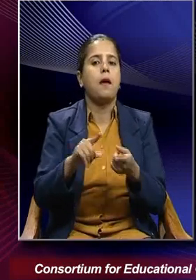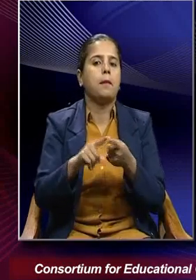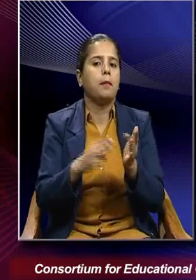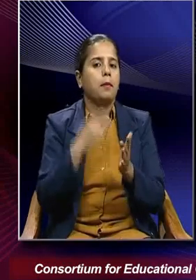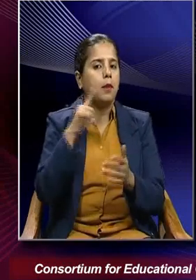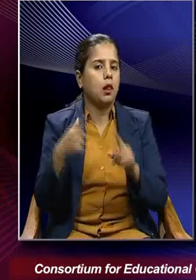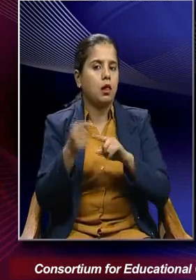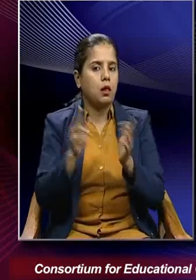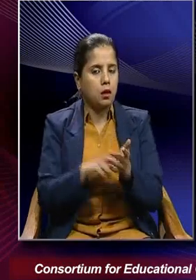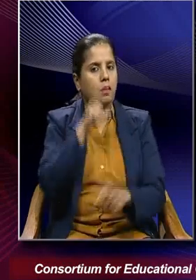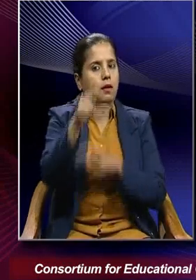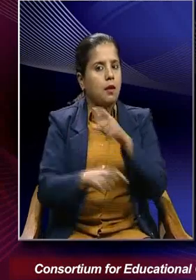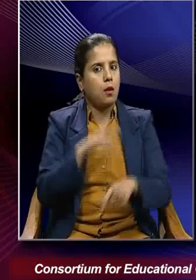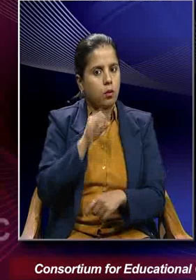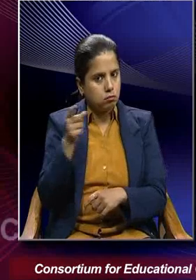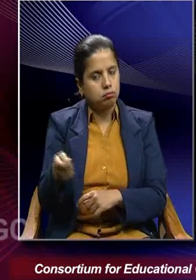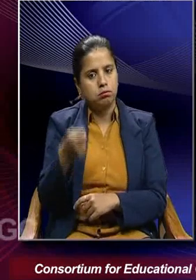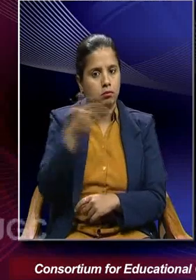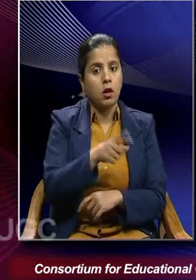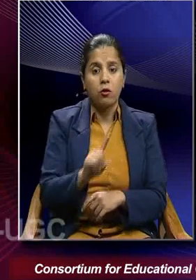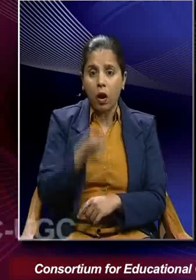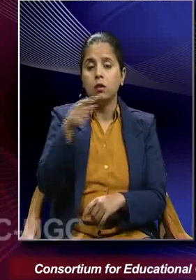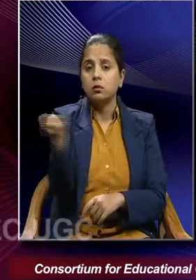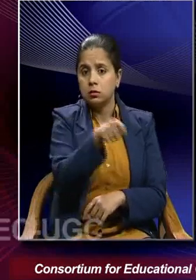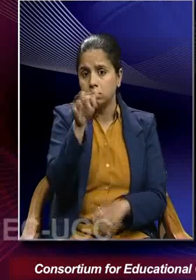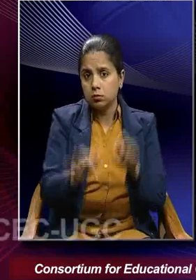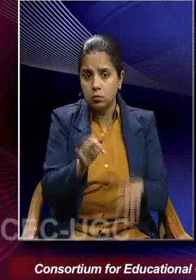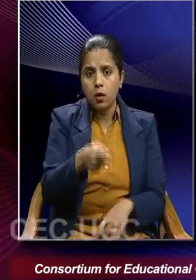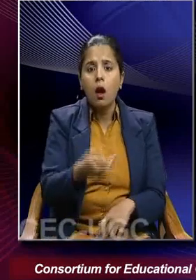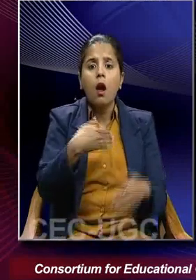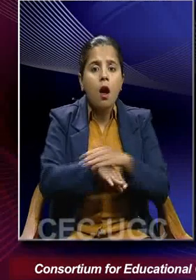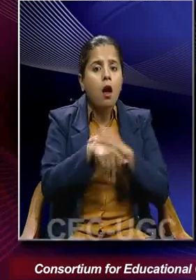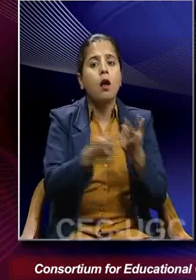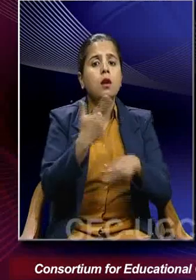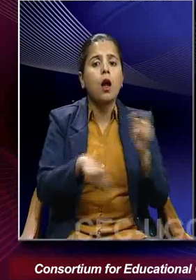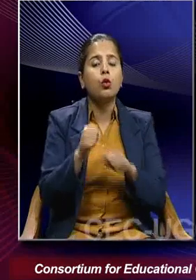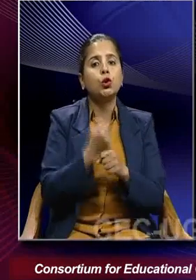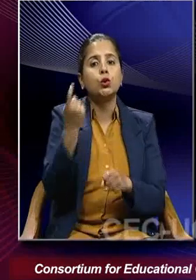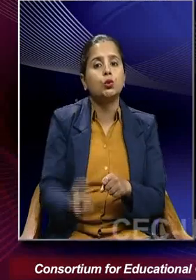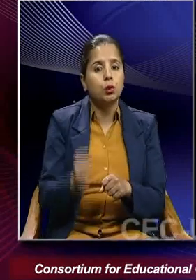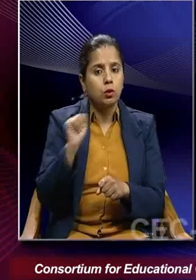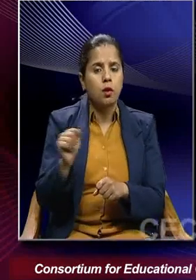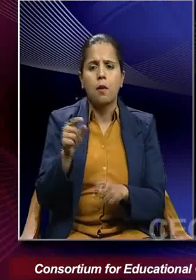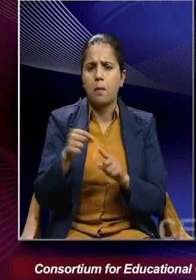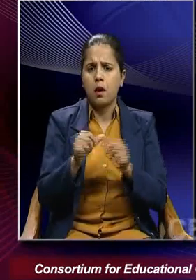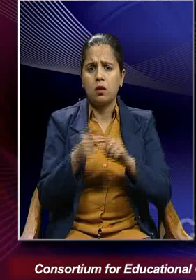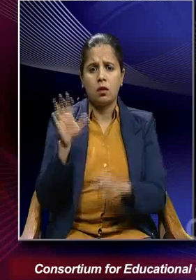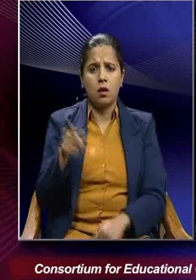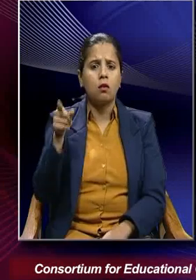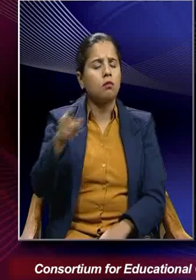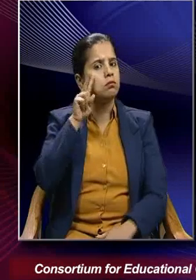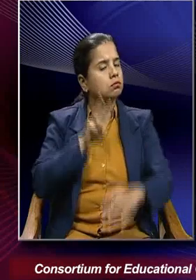for putting together the first typewriter in Gujarati language on his instructions. So Patel had that kind of a